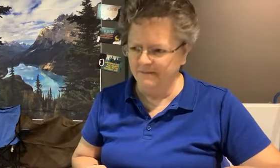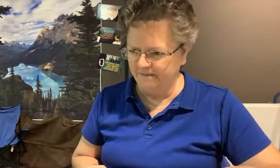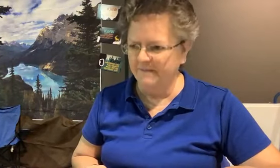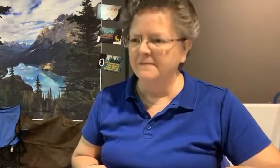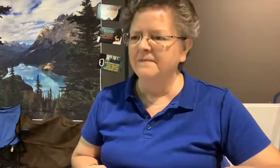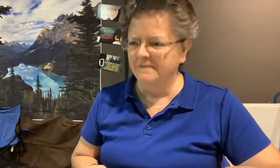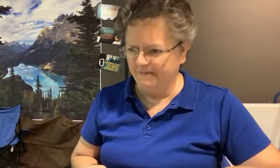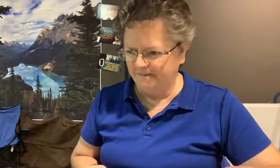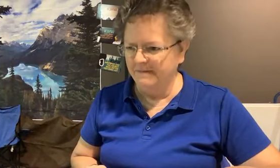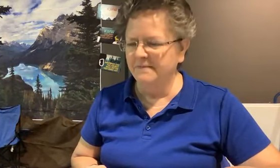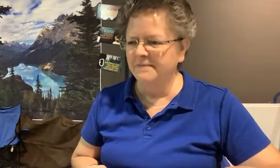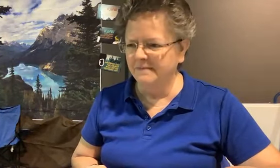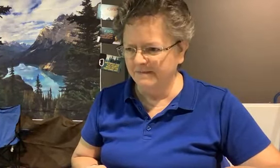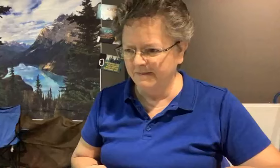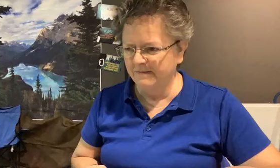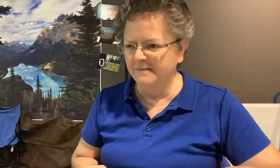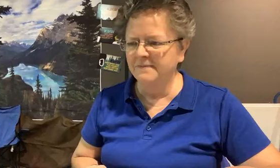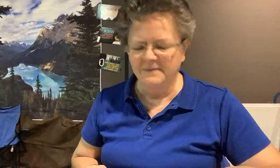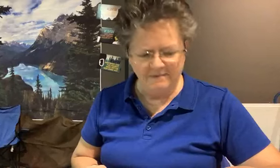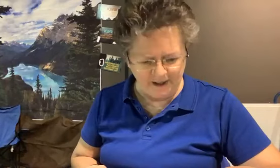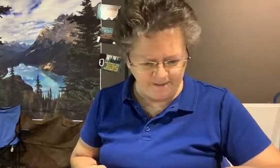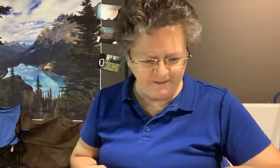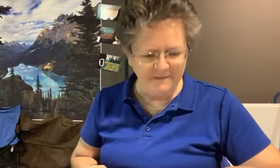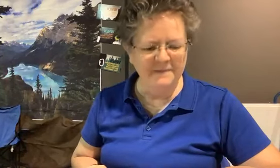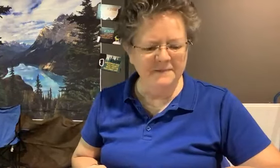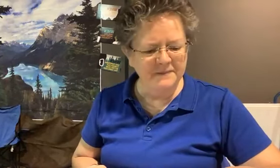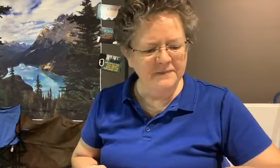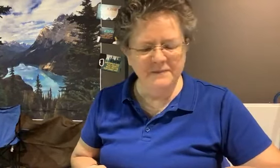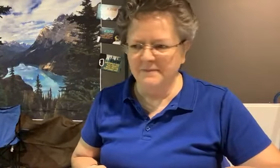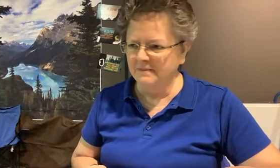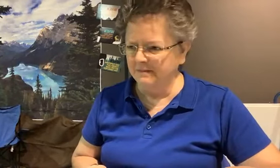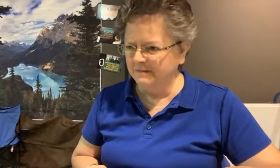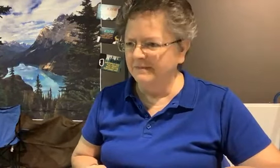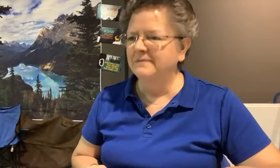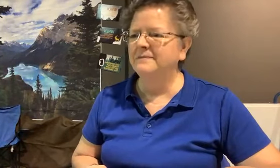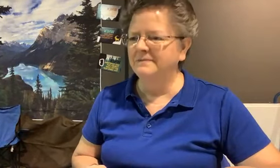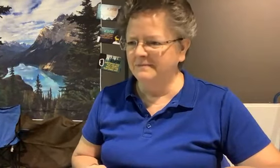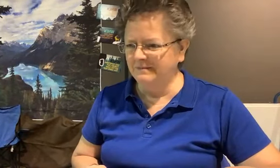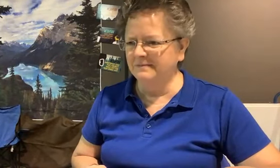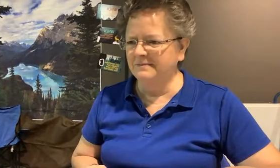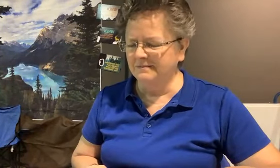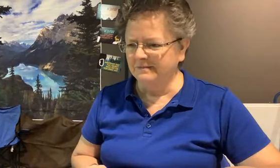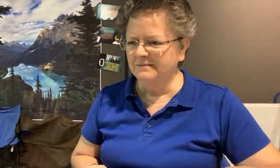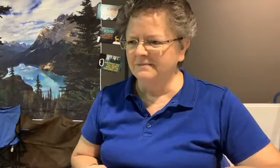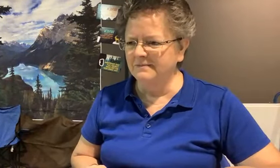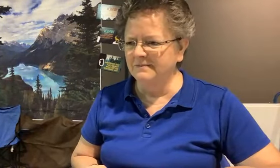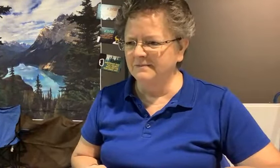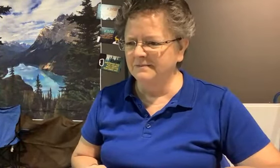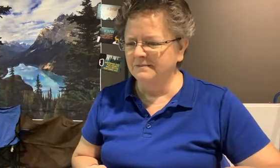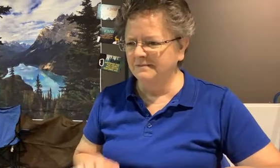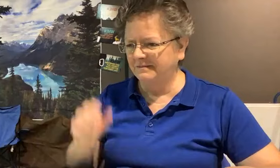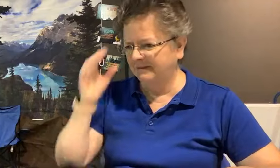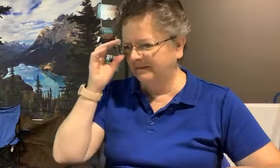or God's angel armies. Yep. There to protect. So again, boy,